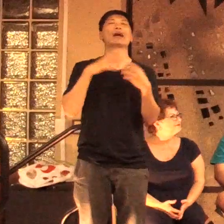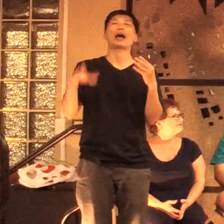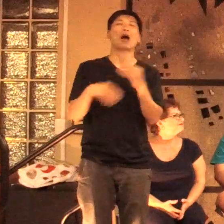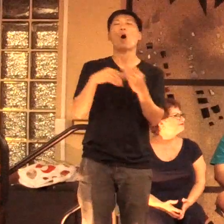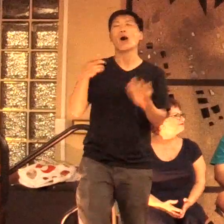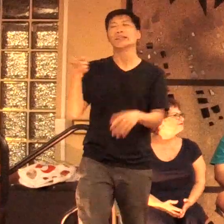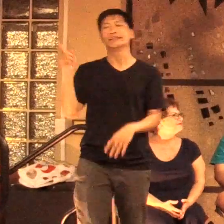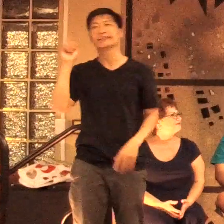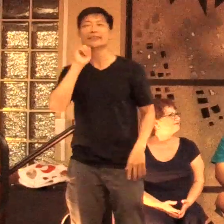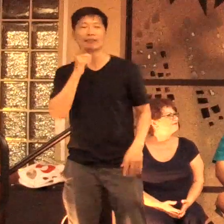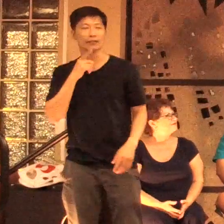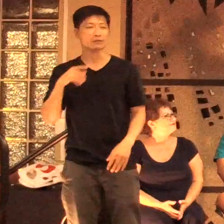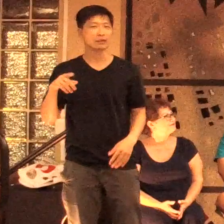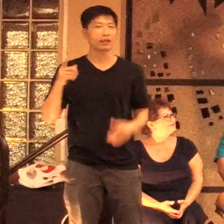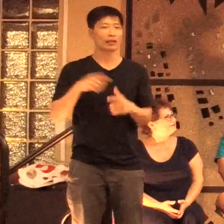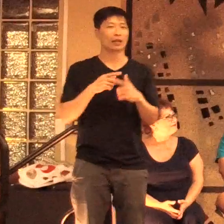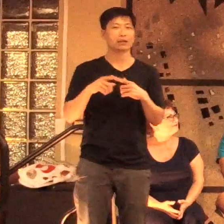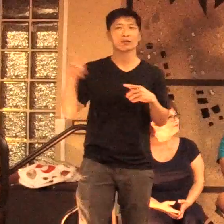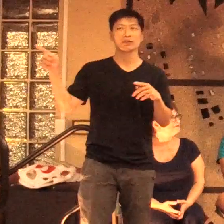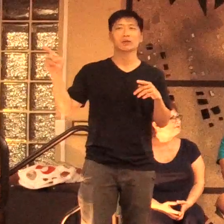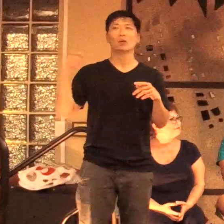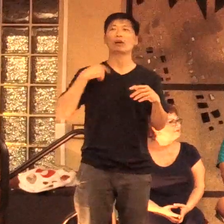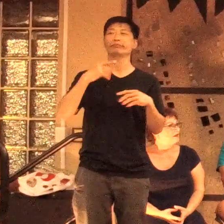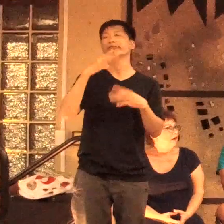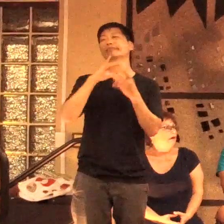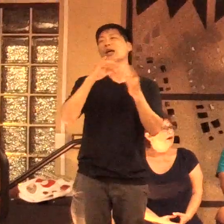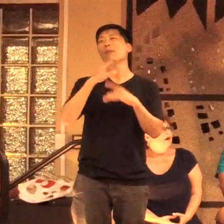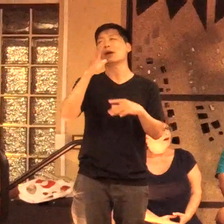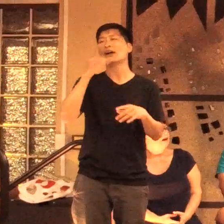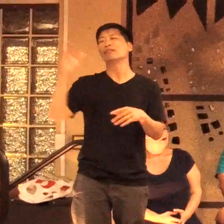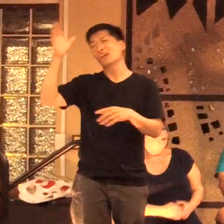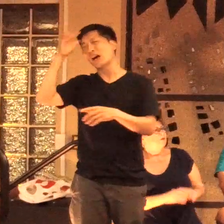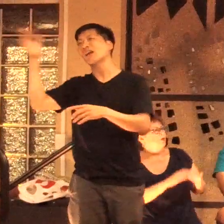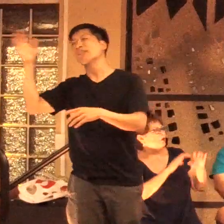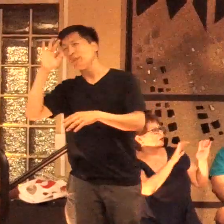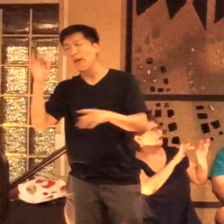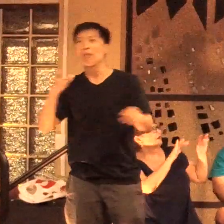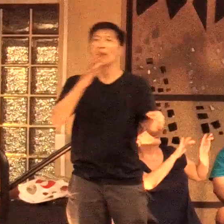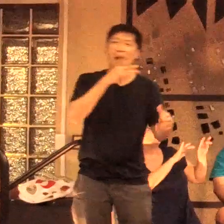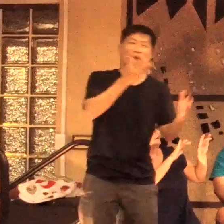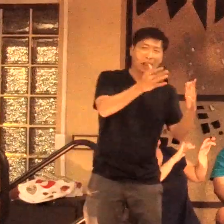I presented, I always hear like a large gasp from the classroom.